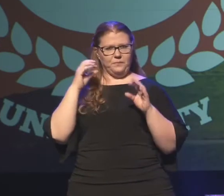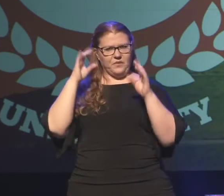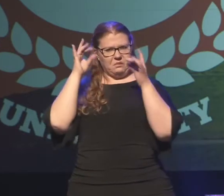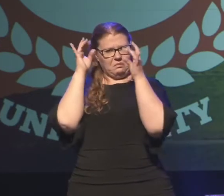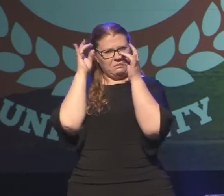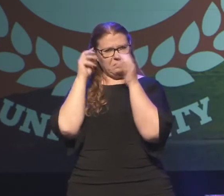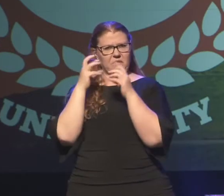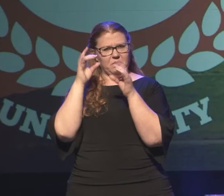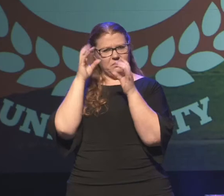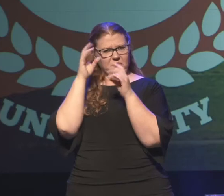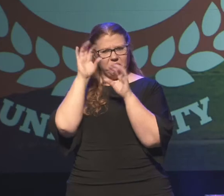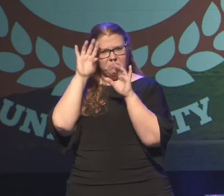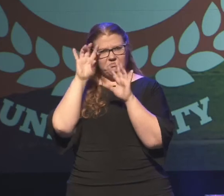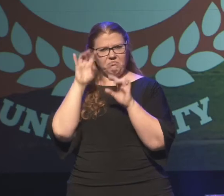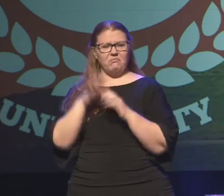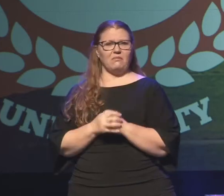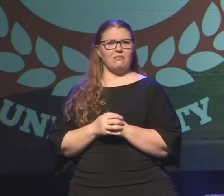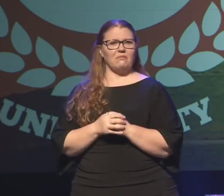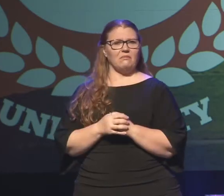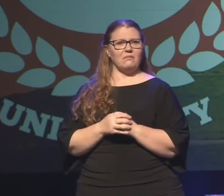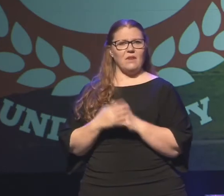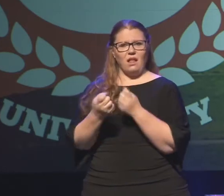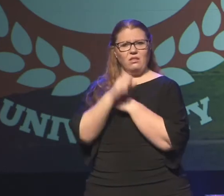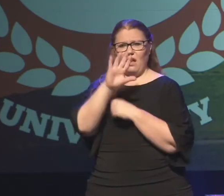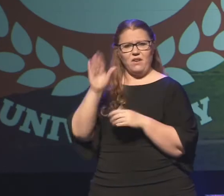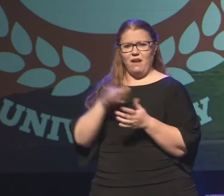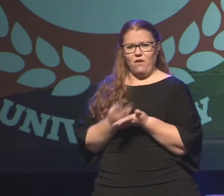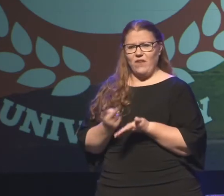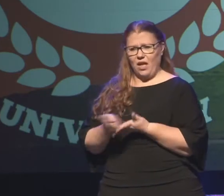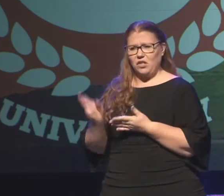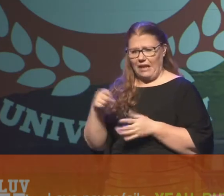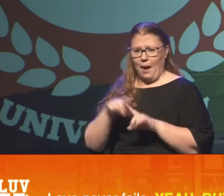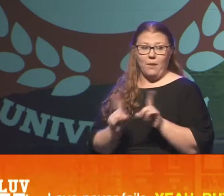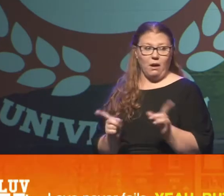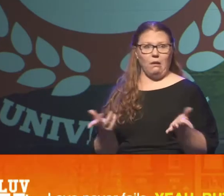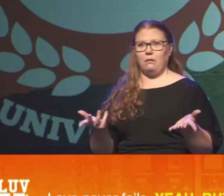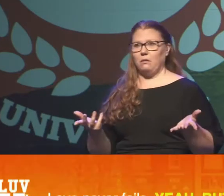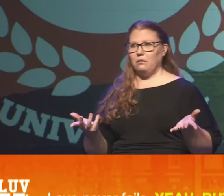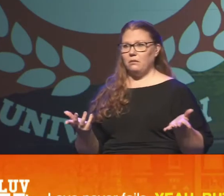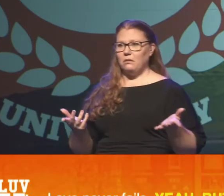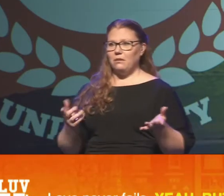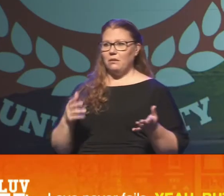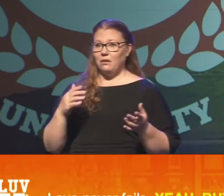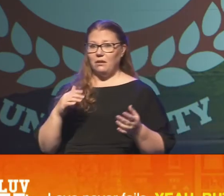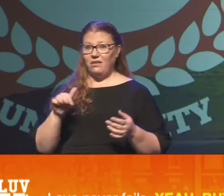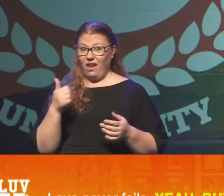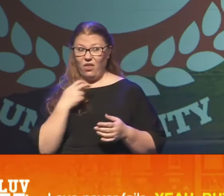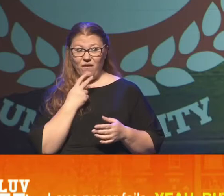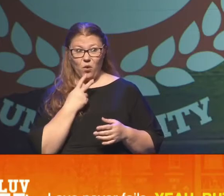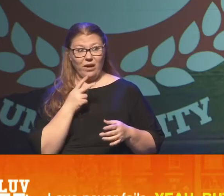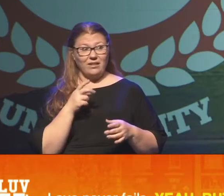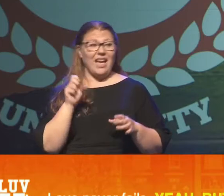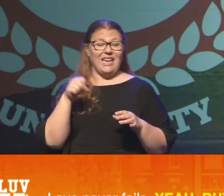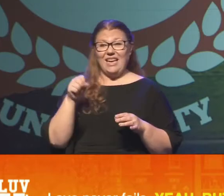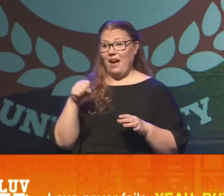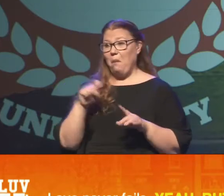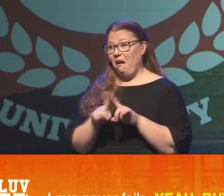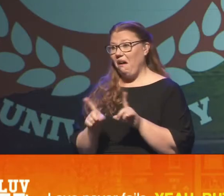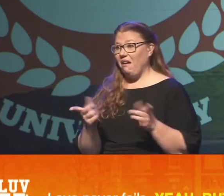back of my mind. You know the voice. Love never fails. Yeah, but. You have the voice? Yeah,